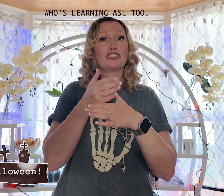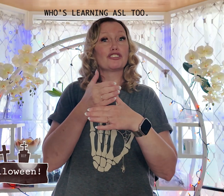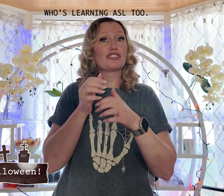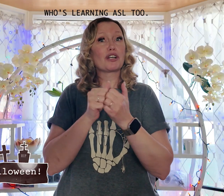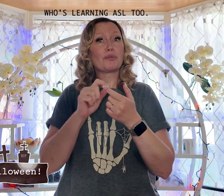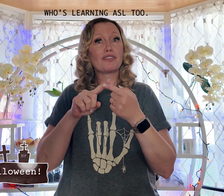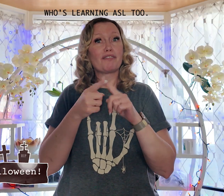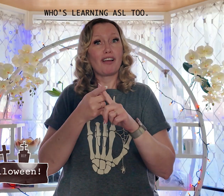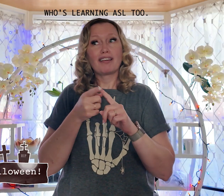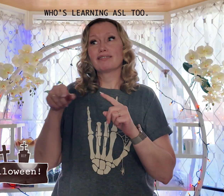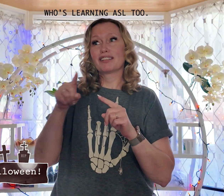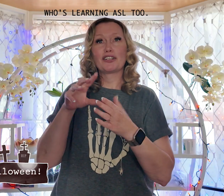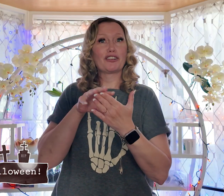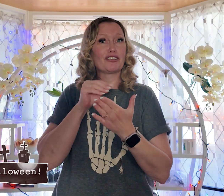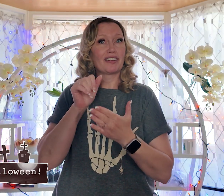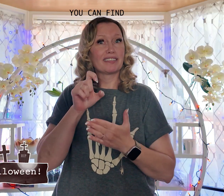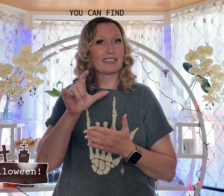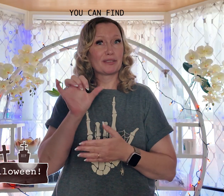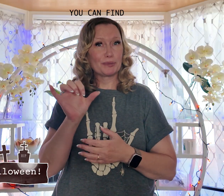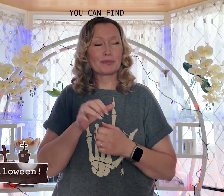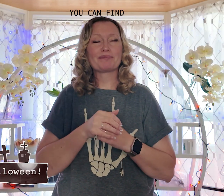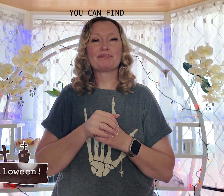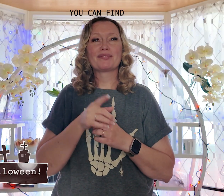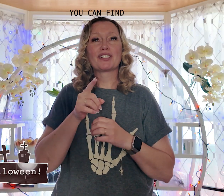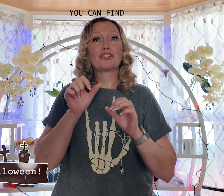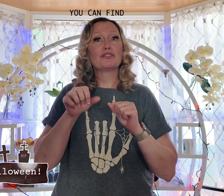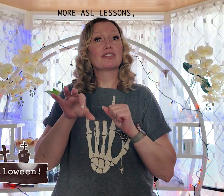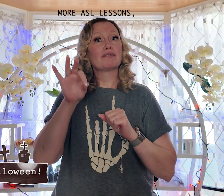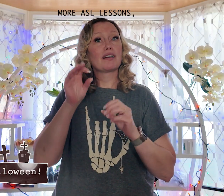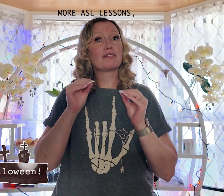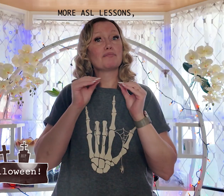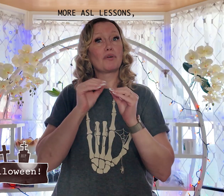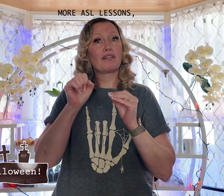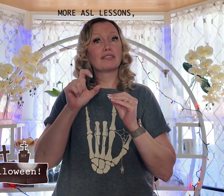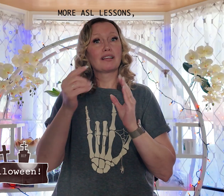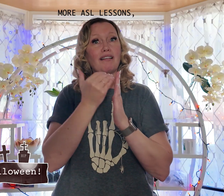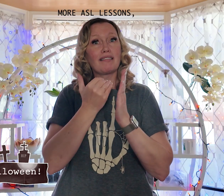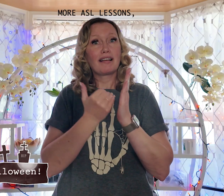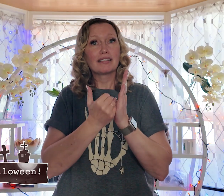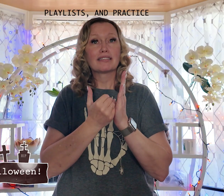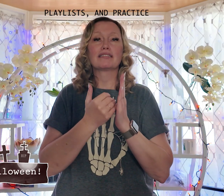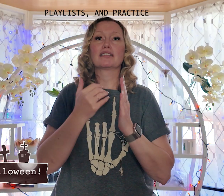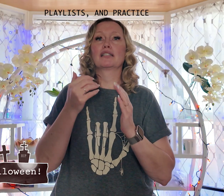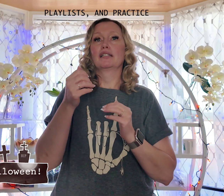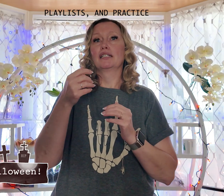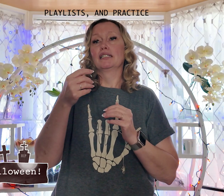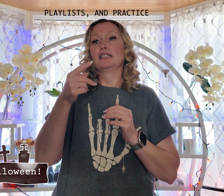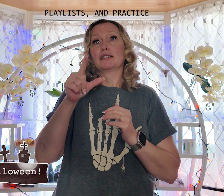learning ASL too. You can find more ASL lessons, playlists,